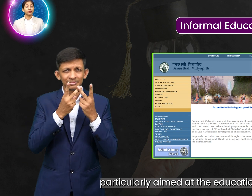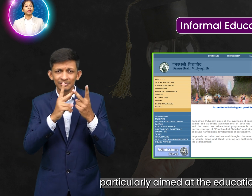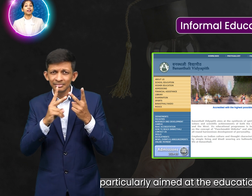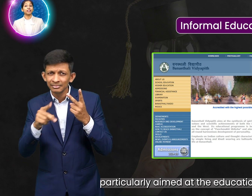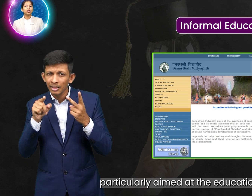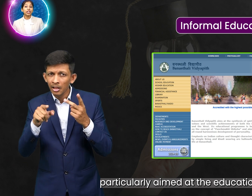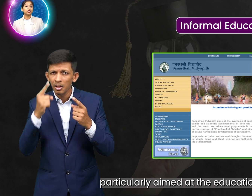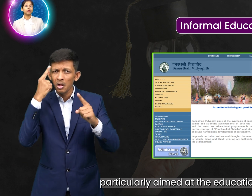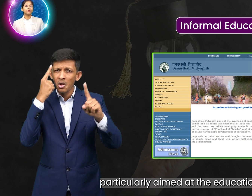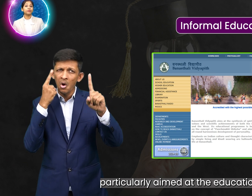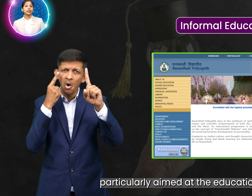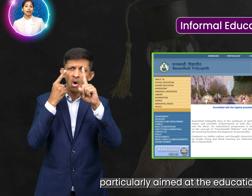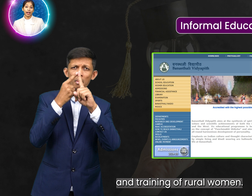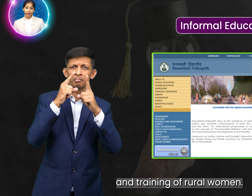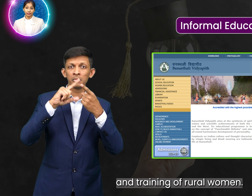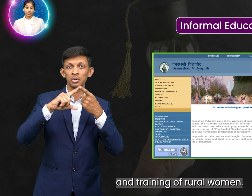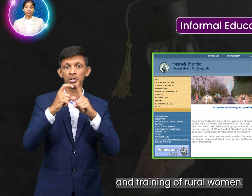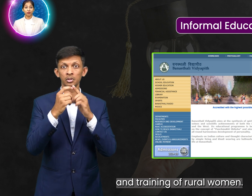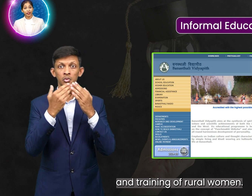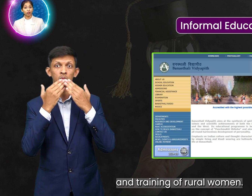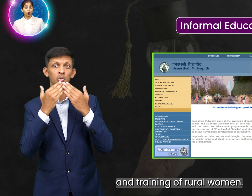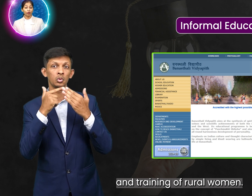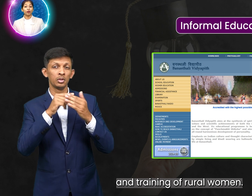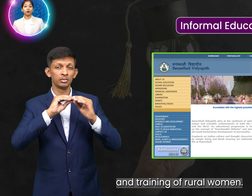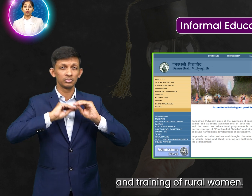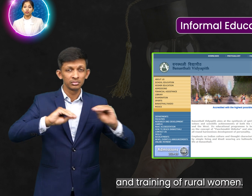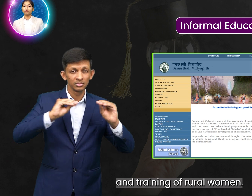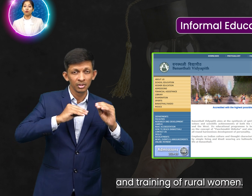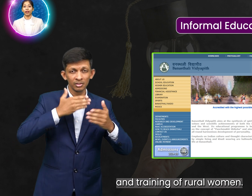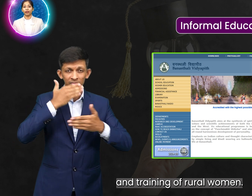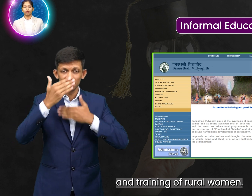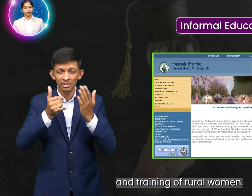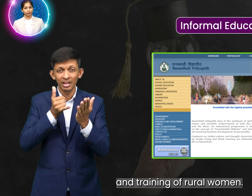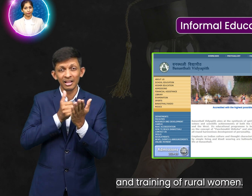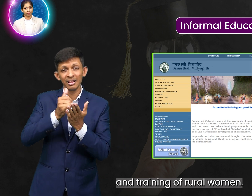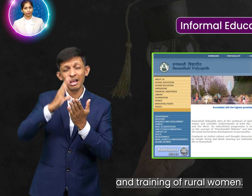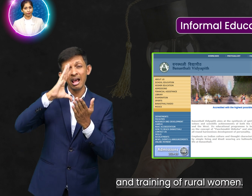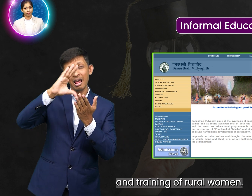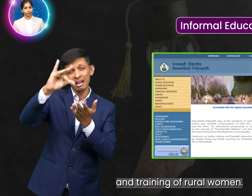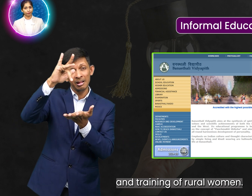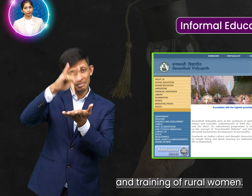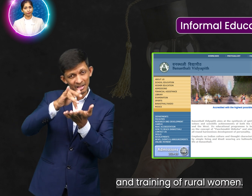particularly aimed at the education and training of rural women.